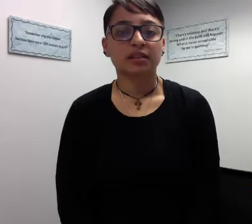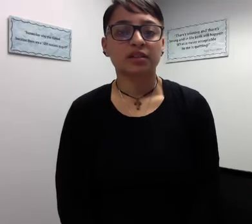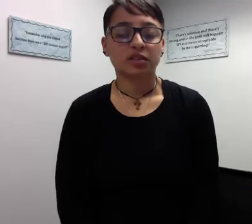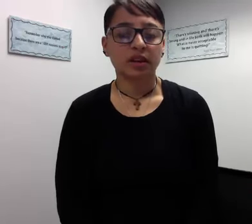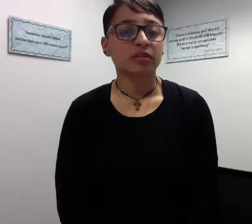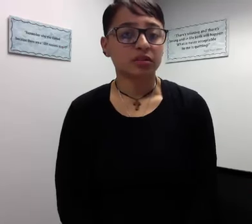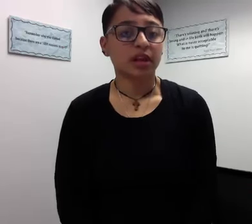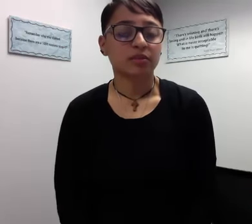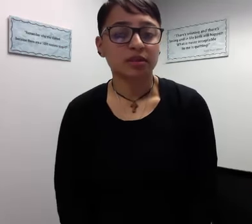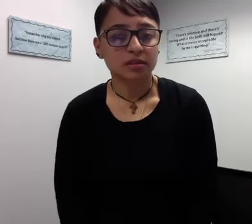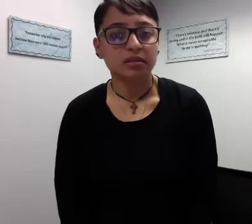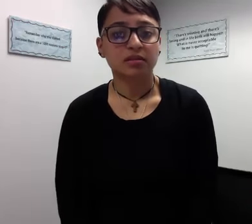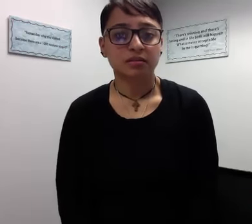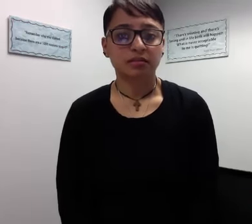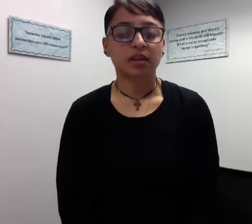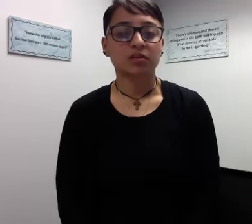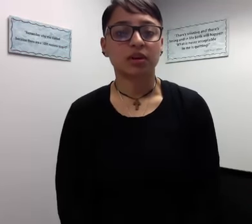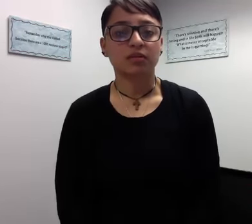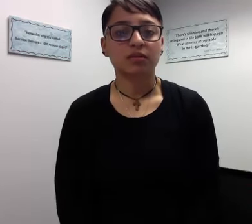broadcasting should have closed captions as well.